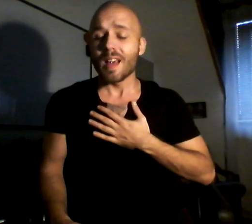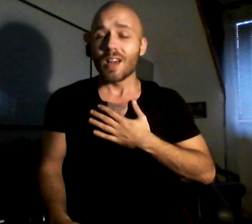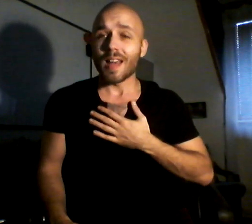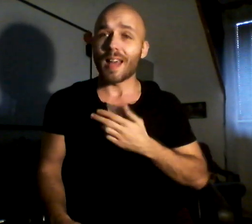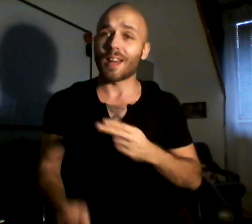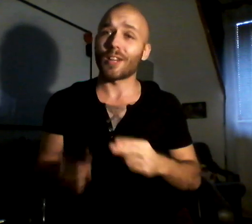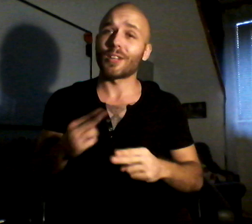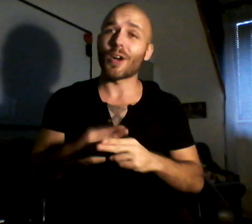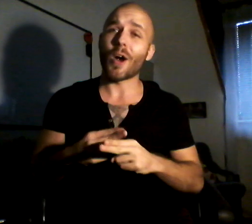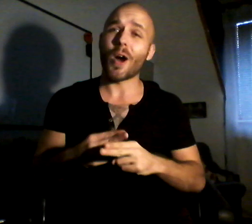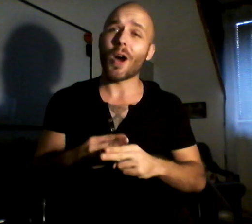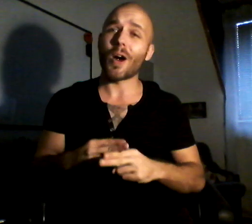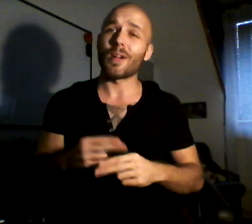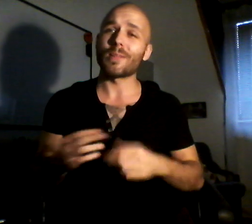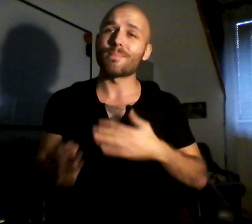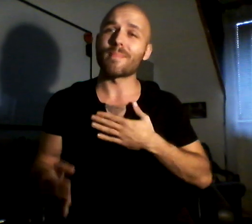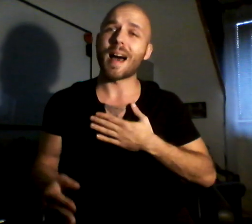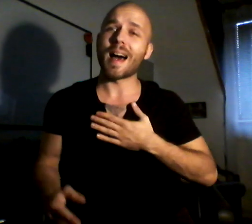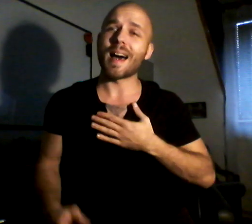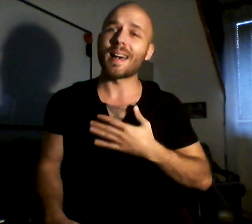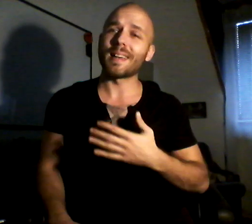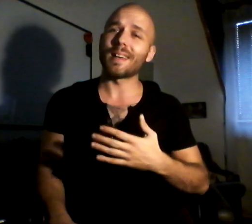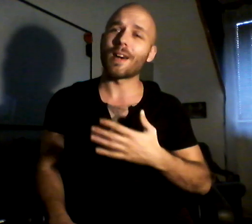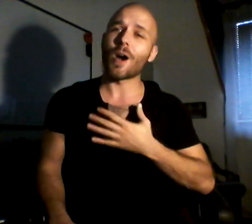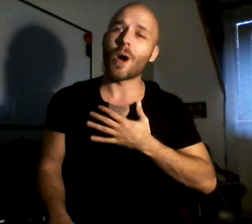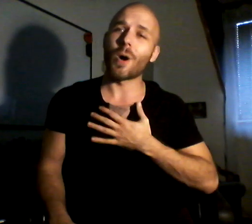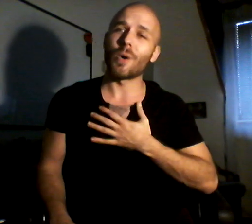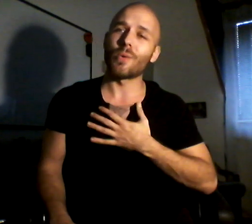that I call my own.